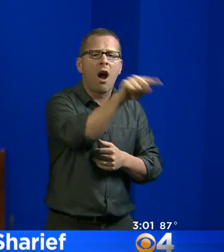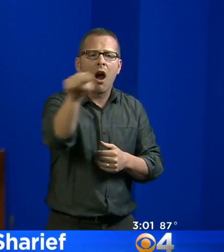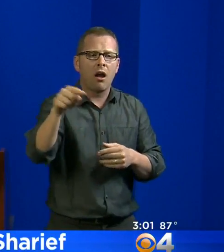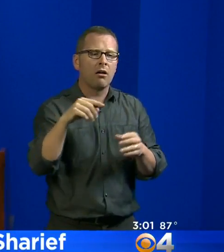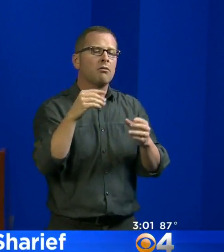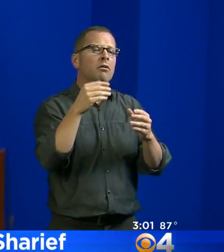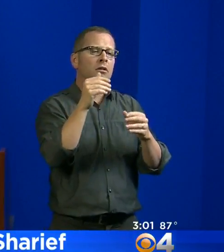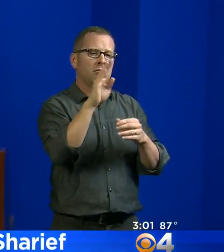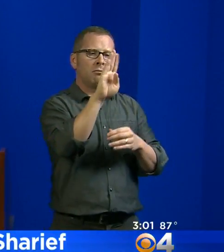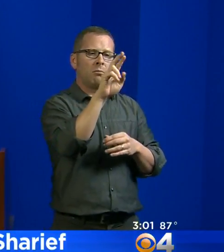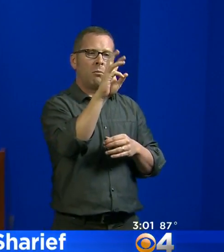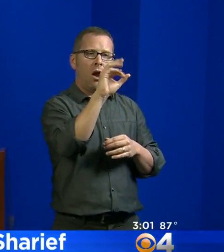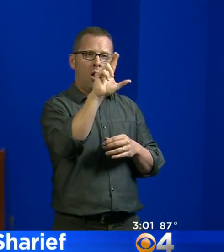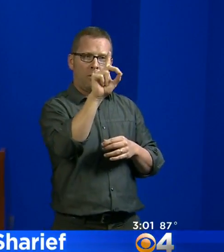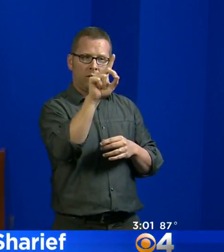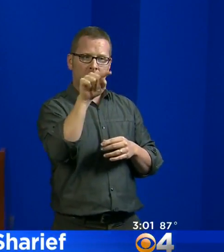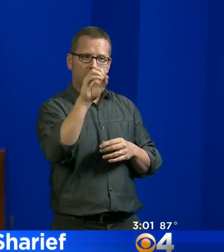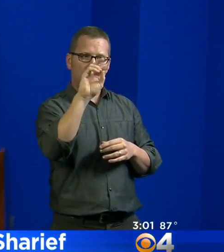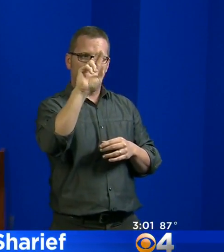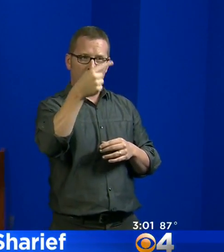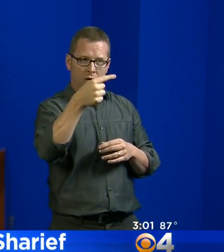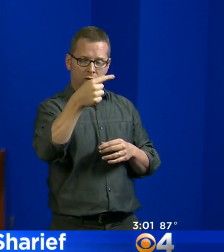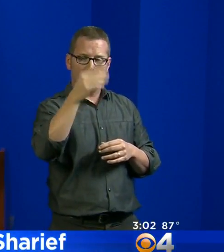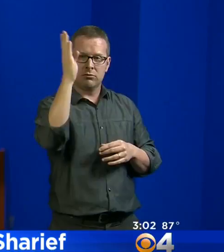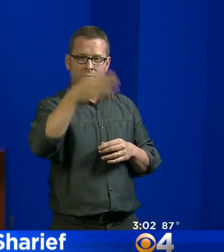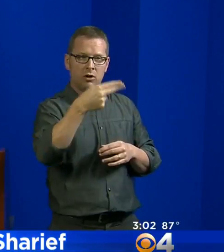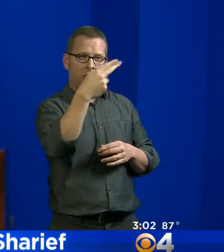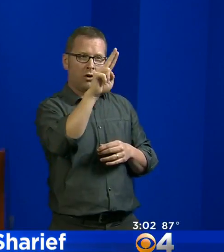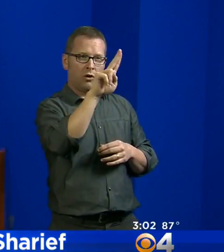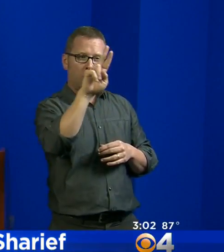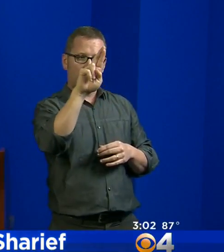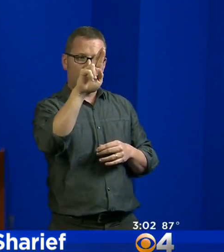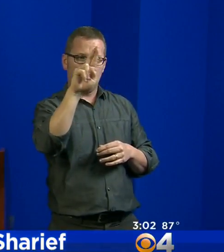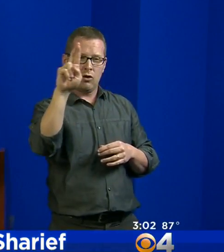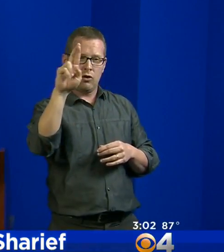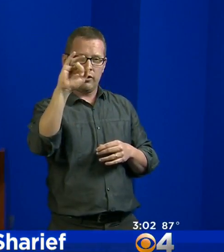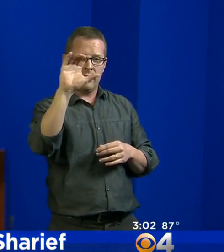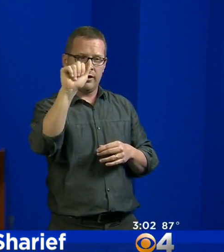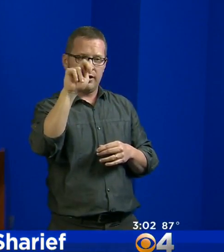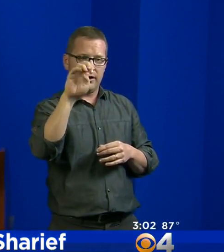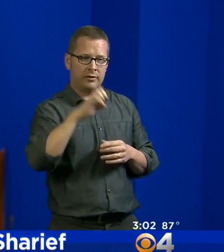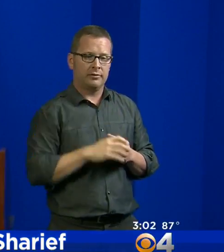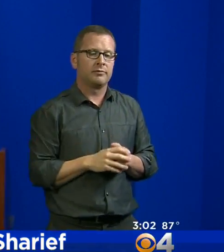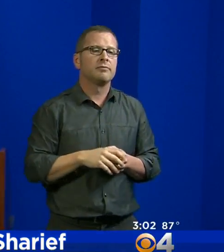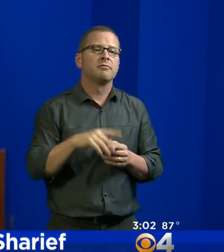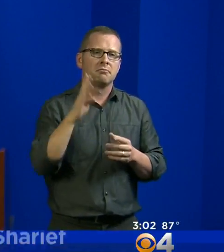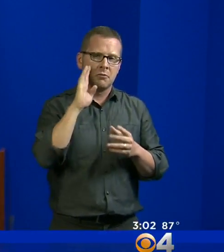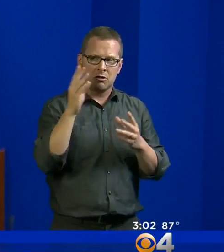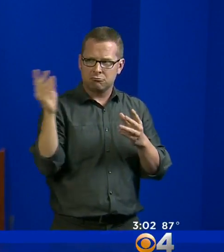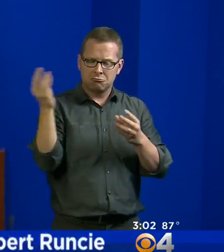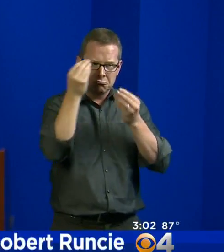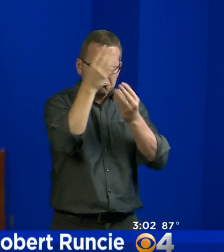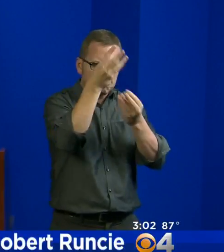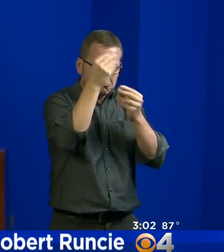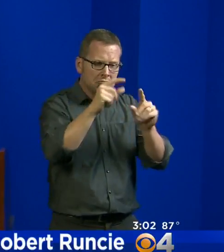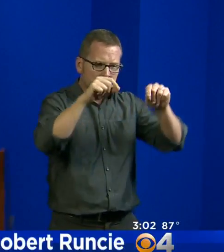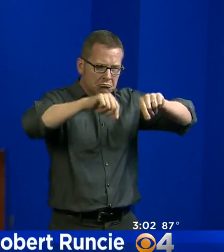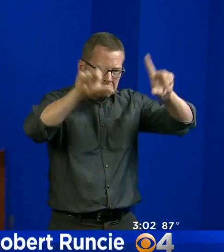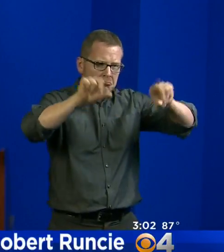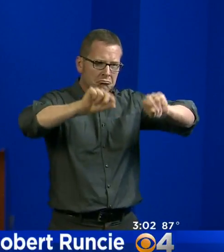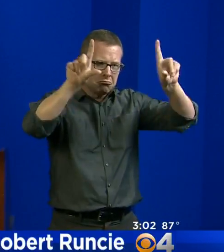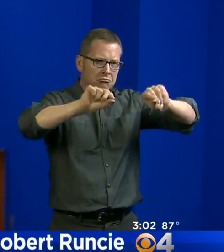broward.org/hurricane. It is our website, and we will keep you up to date on everything that's happening. I would like to briefly name the